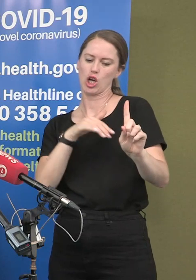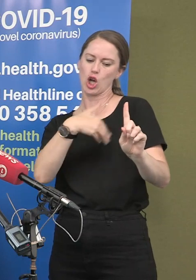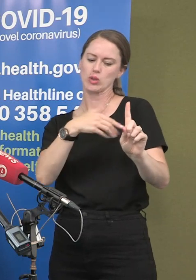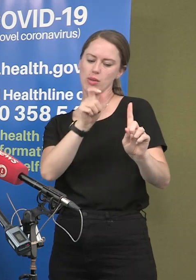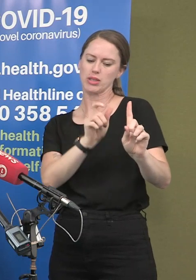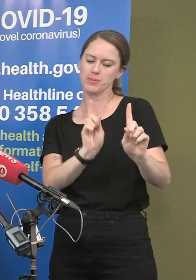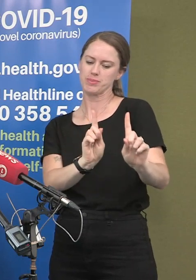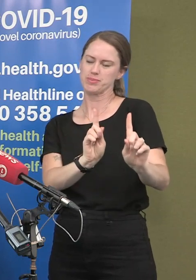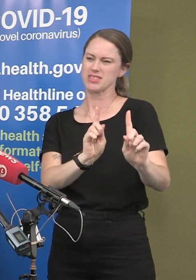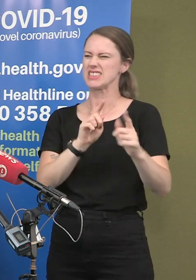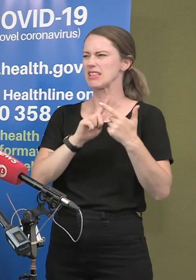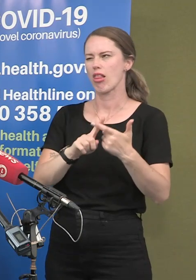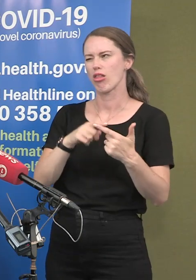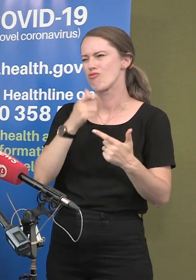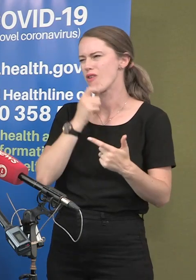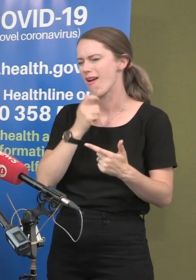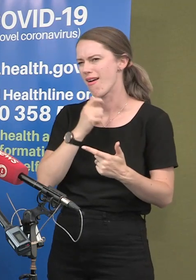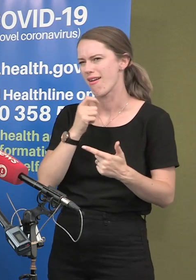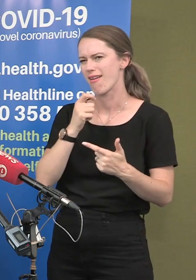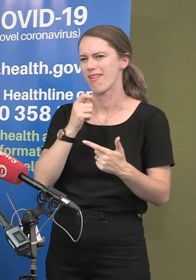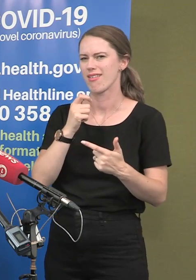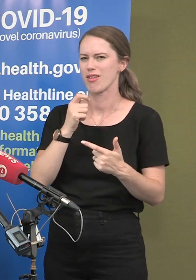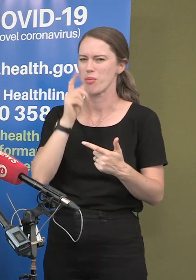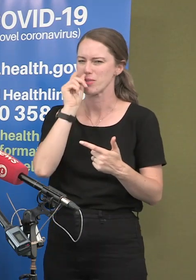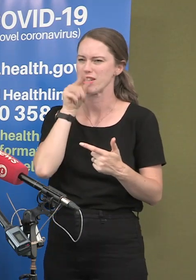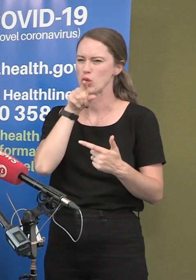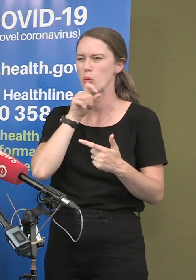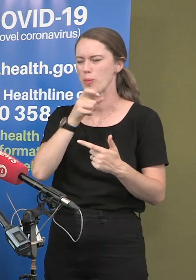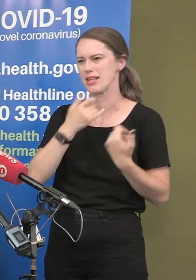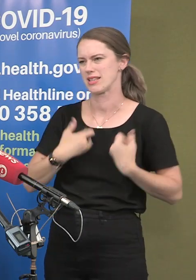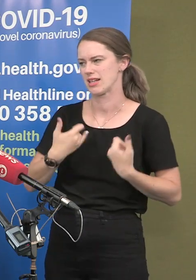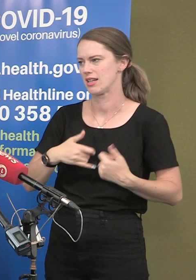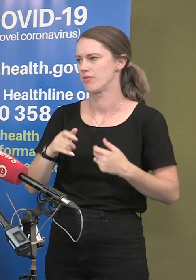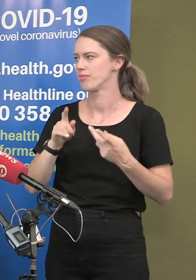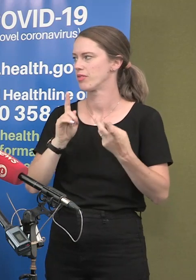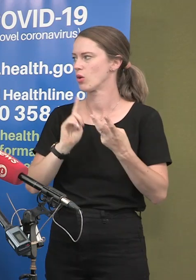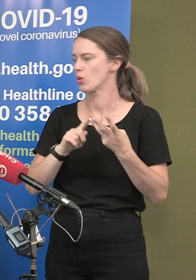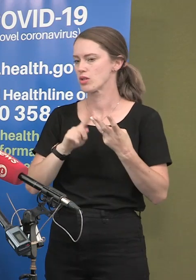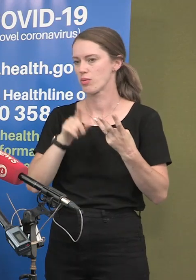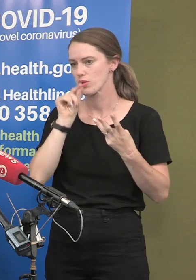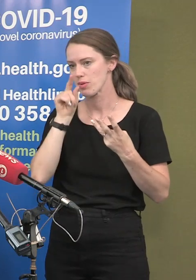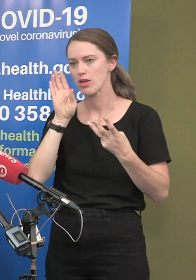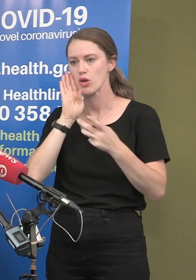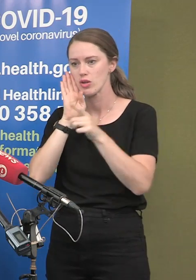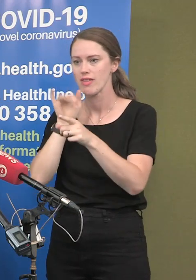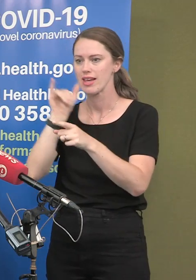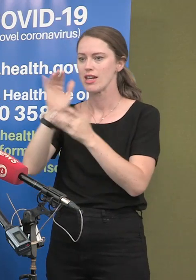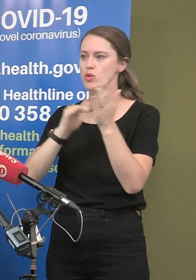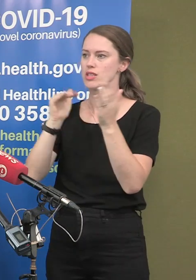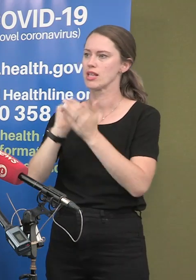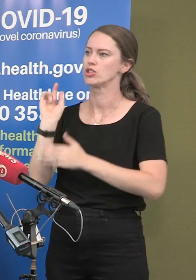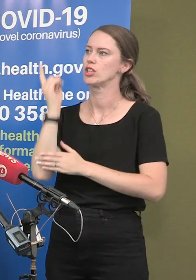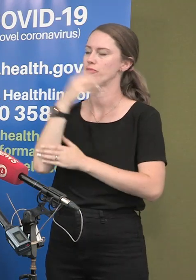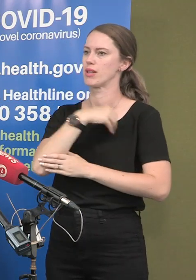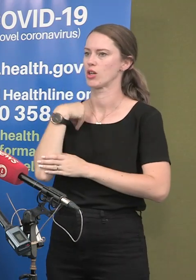excuse me, that you will be infected. And secondly, as you've probably heard the New Zealand Chief Medical Officer